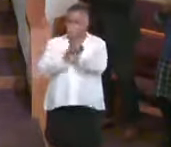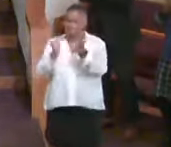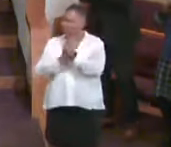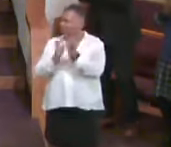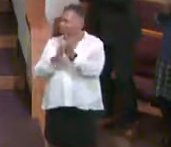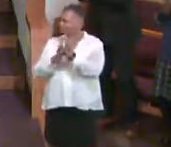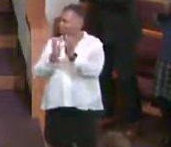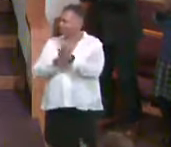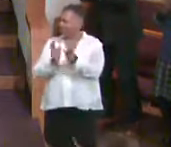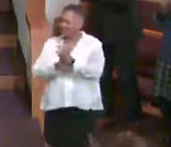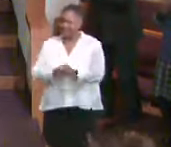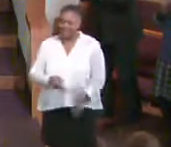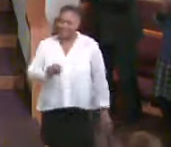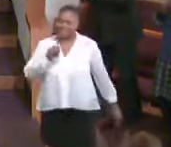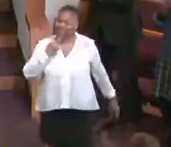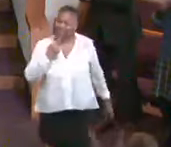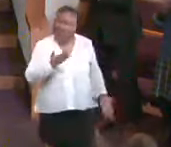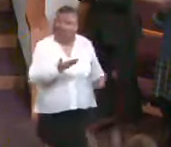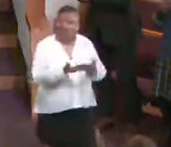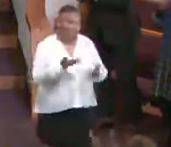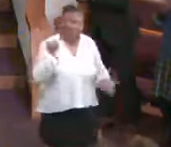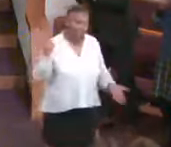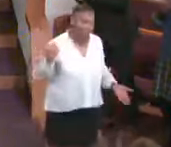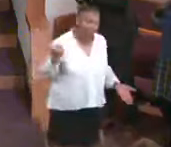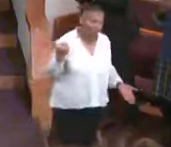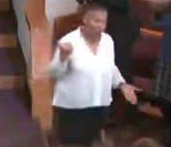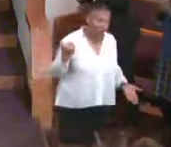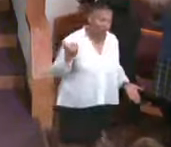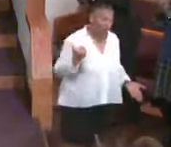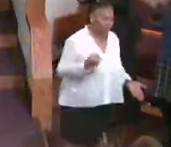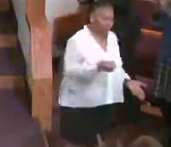But as I stated before,